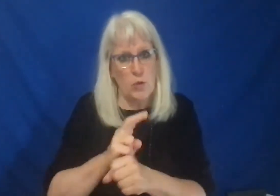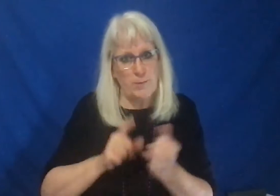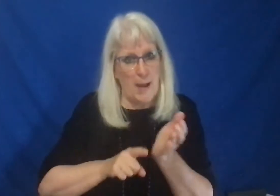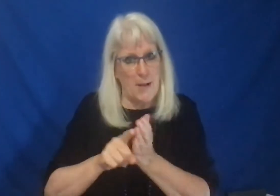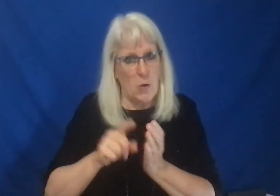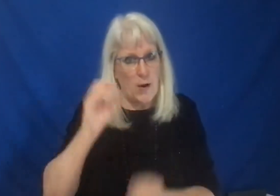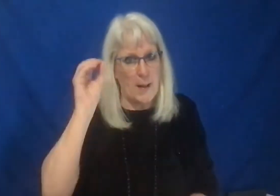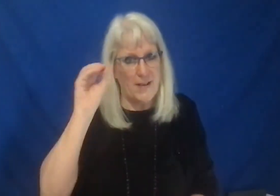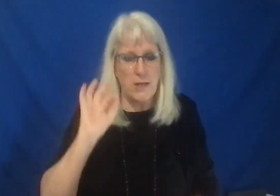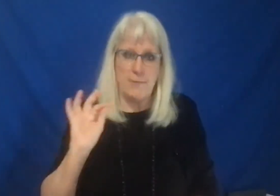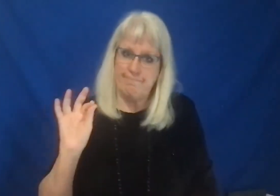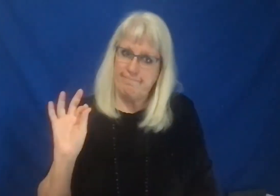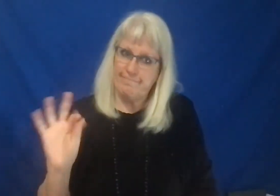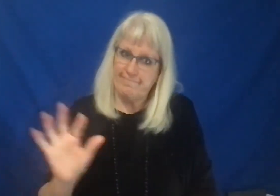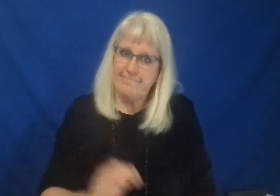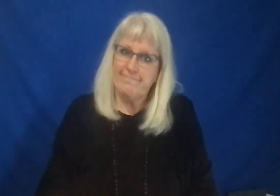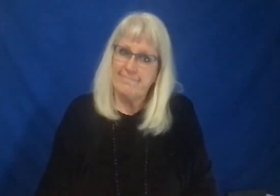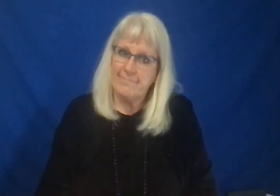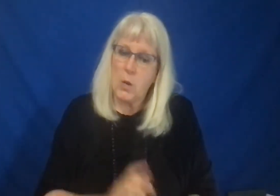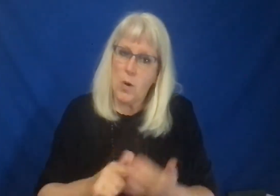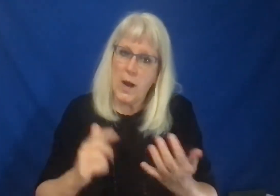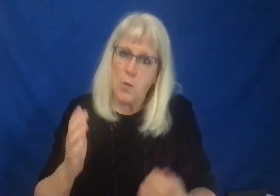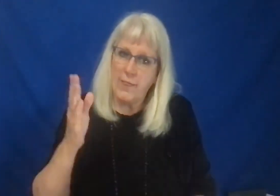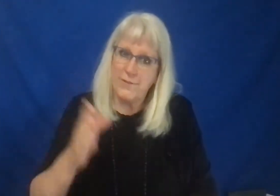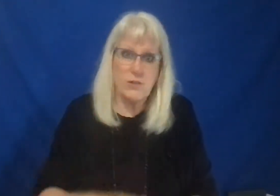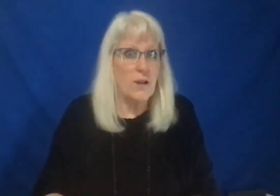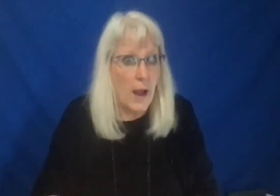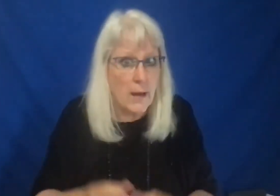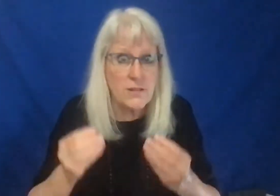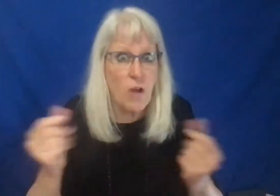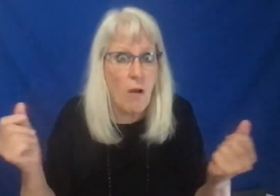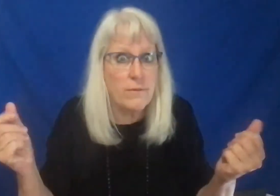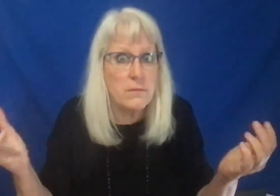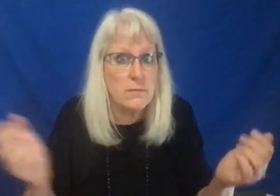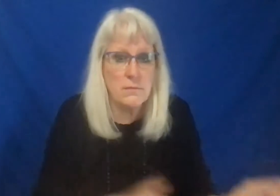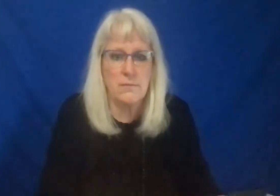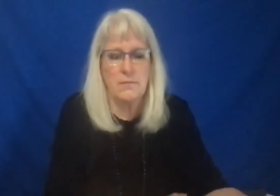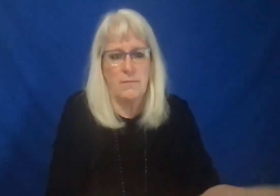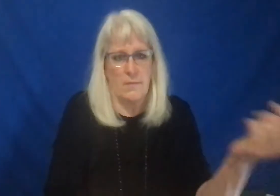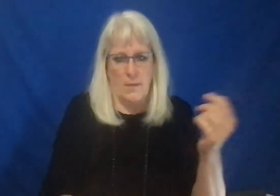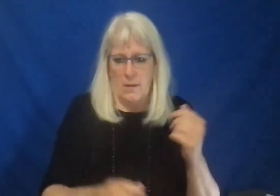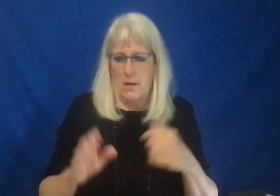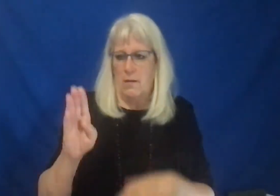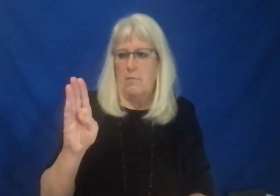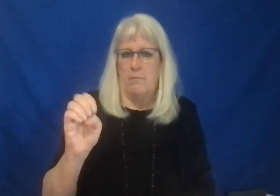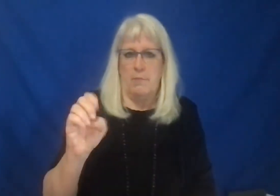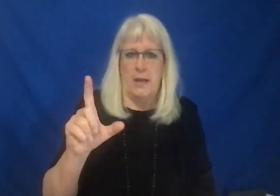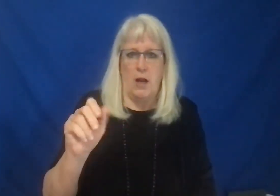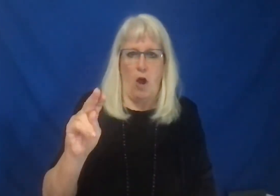and that was that. So belonging speaks to a very deep spiritual need, and